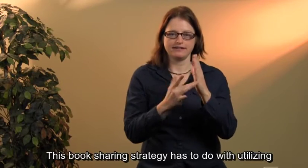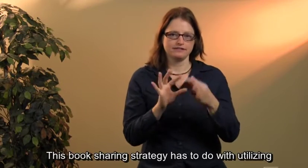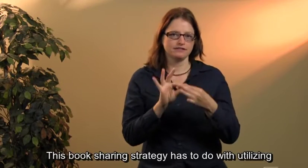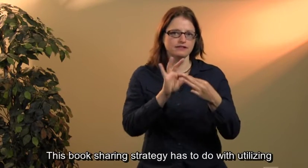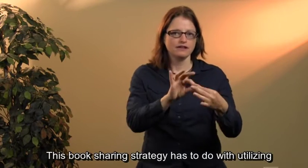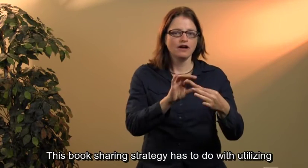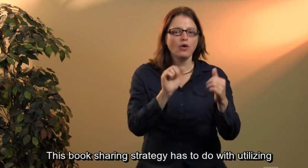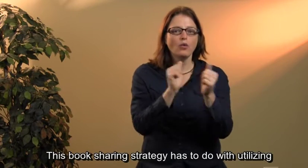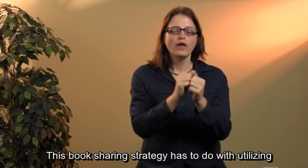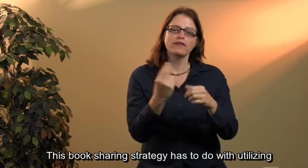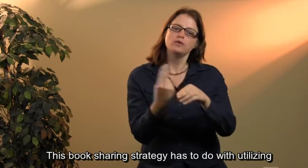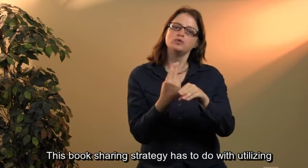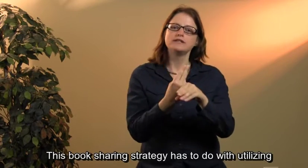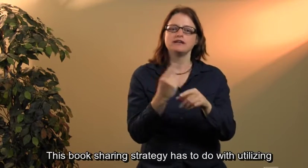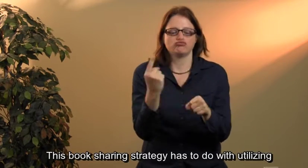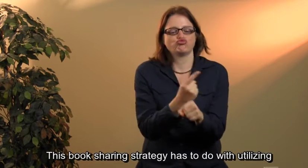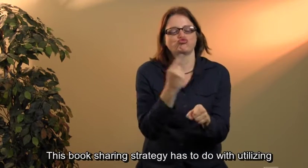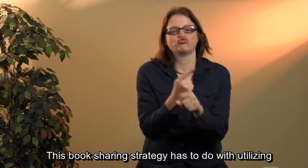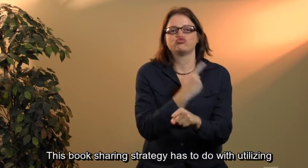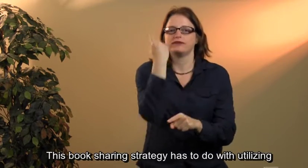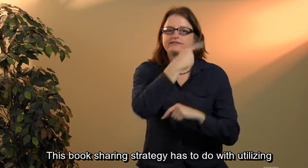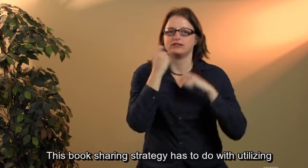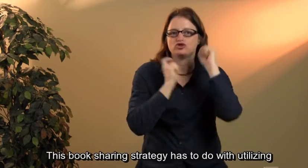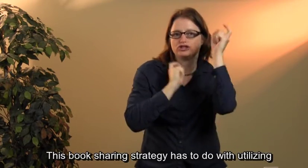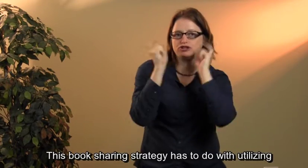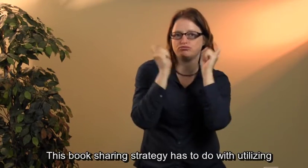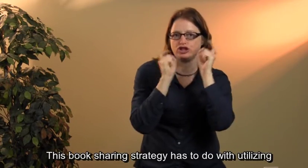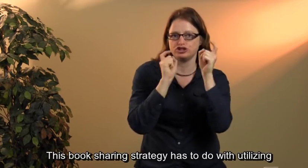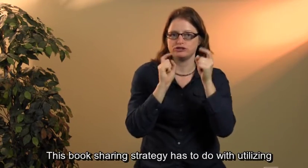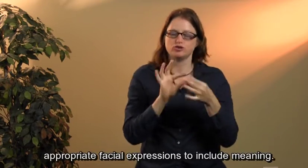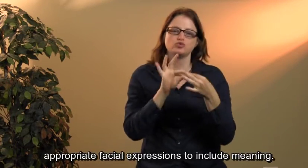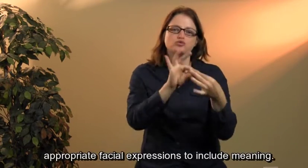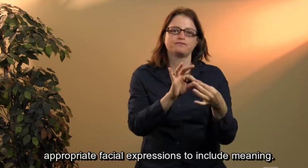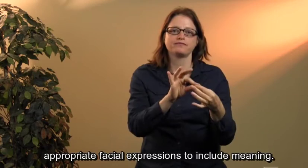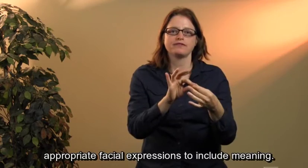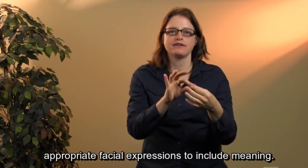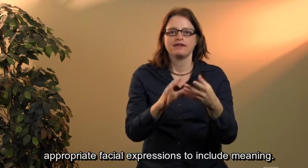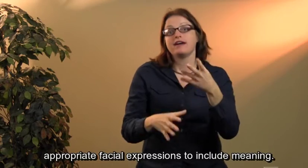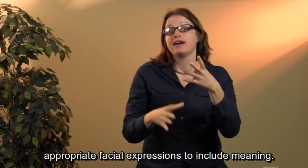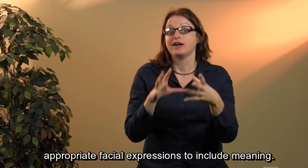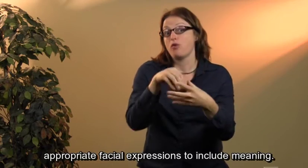This book sharing strategy has to do with utilizing appropriate facial expressions